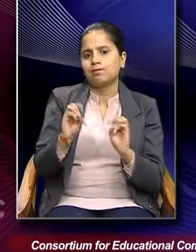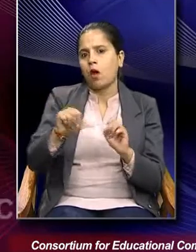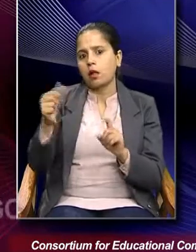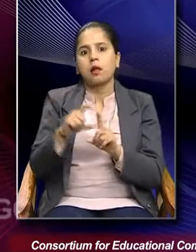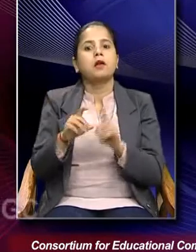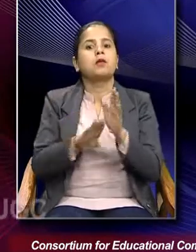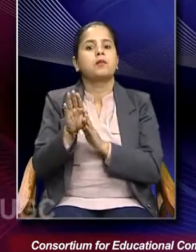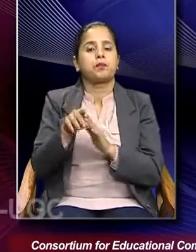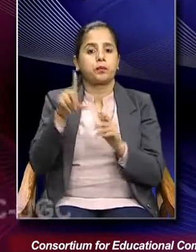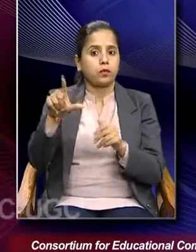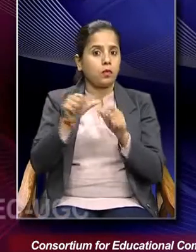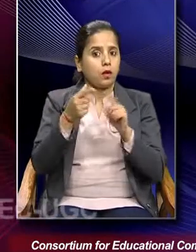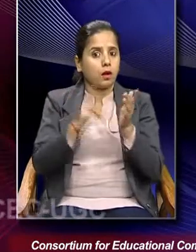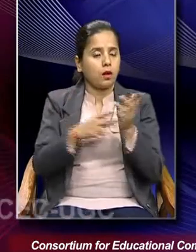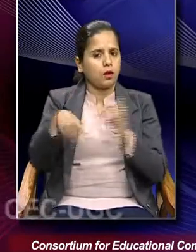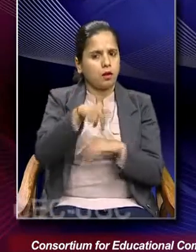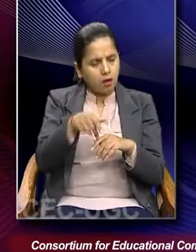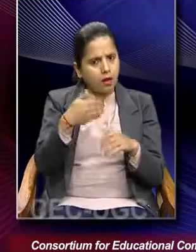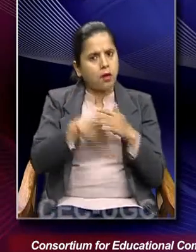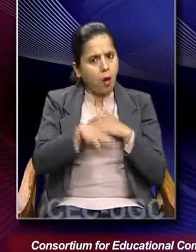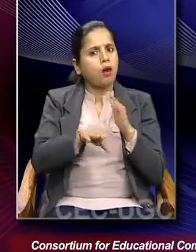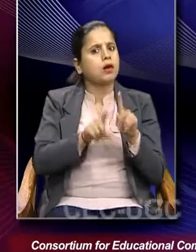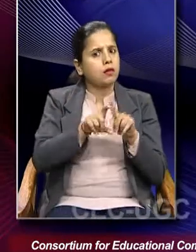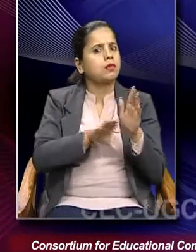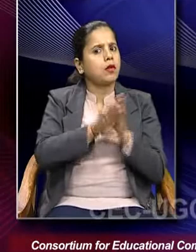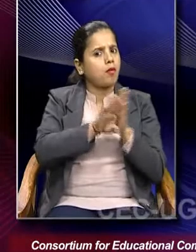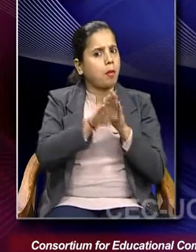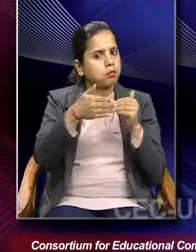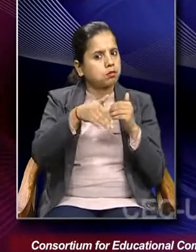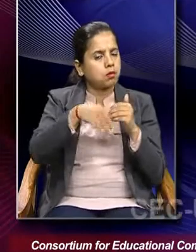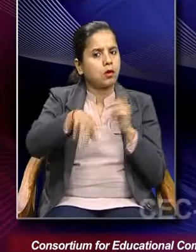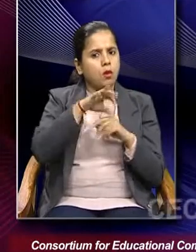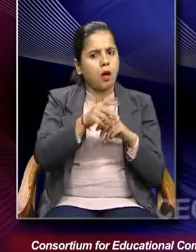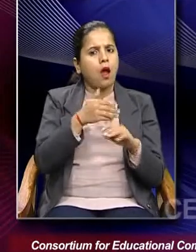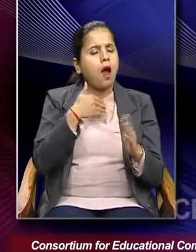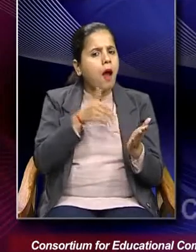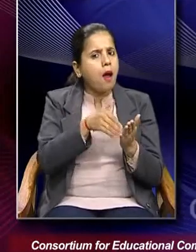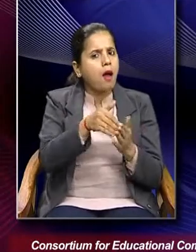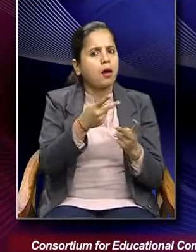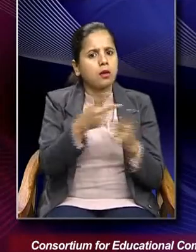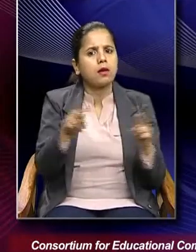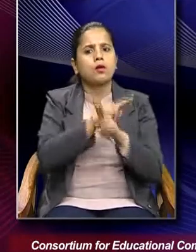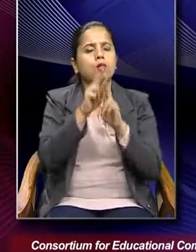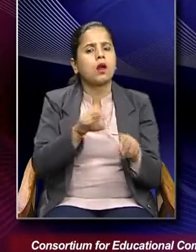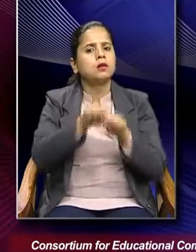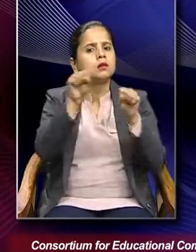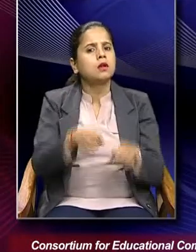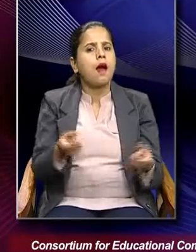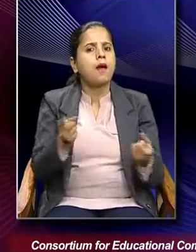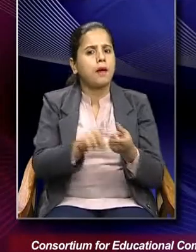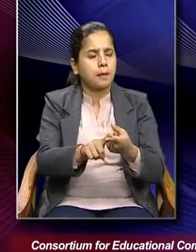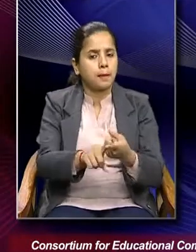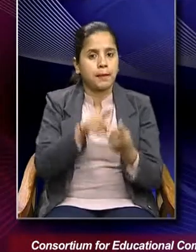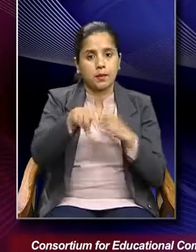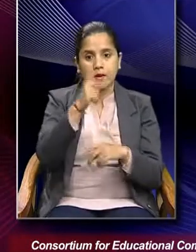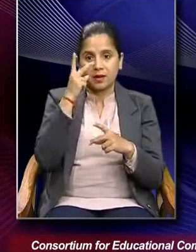Latin underdevelopment is the outcome of a particular series of relationships to the international system. So the kind